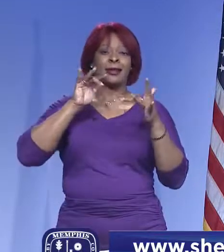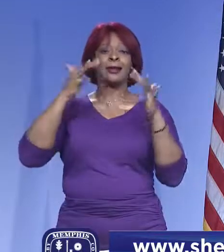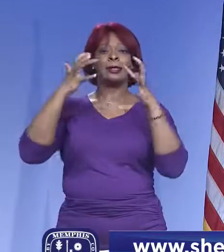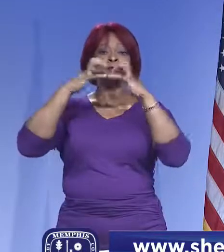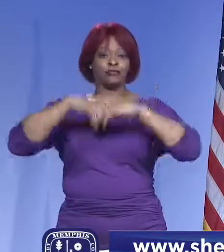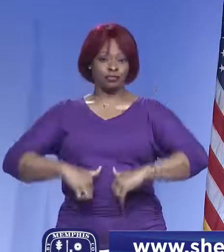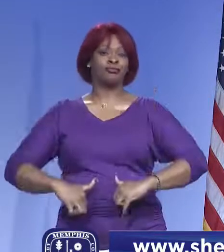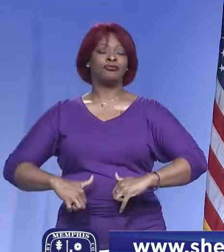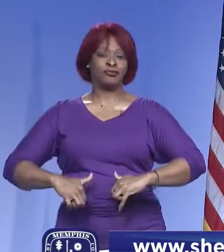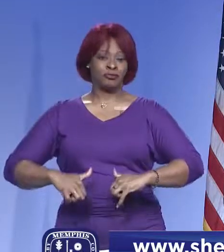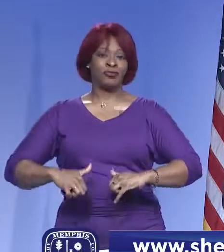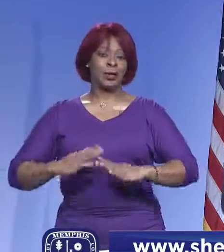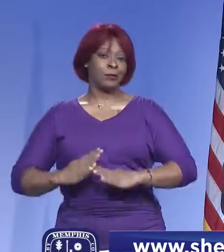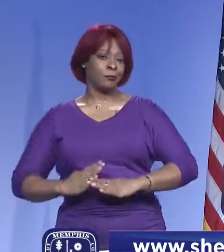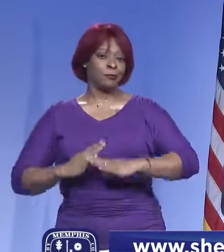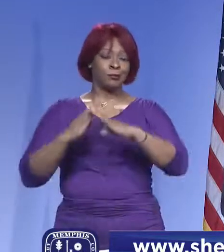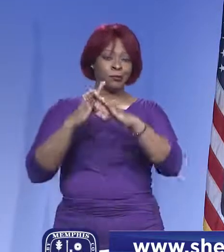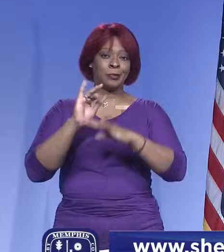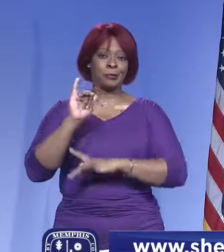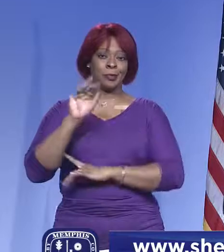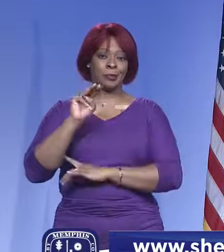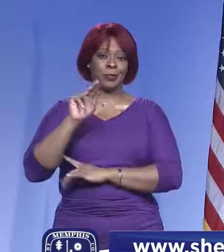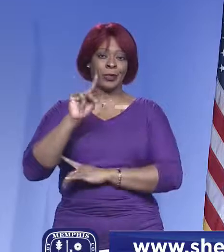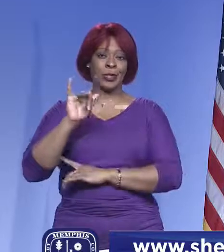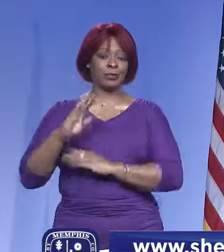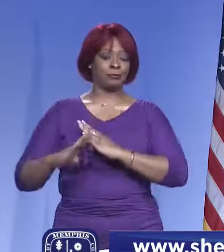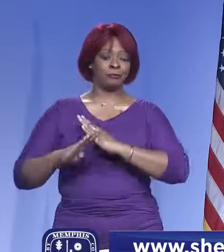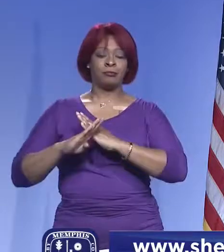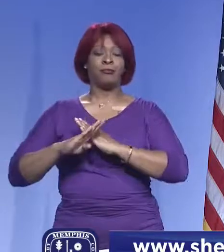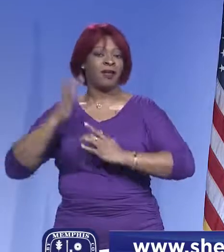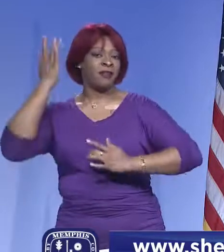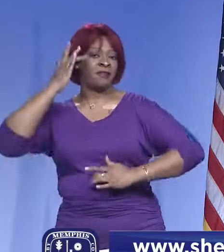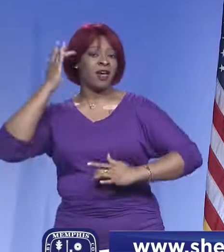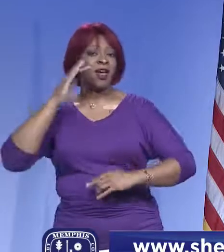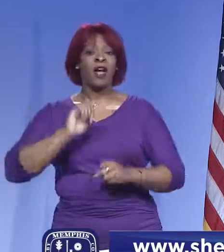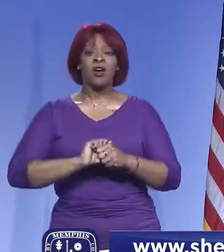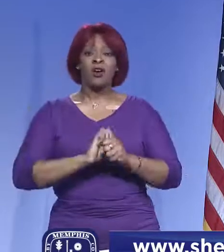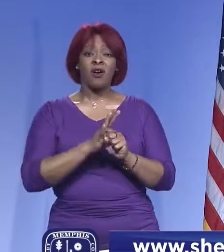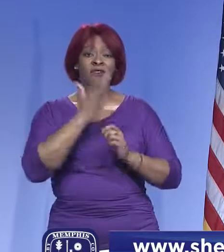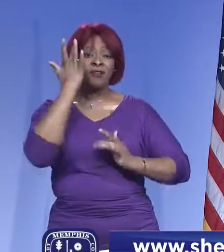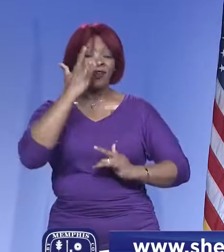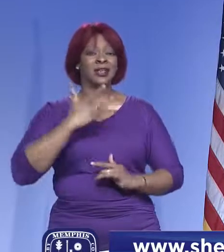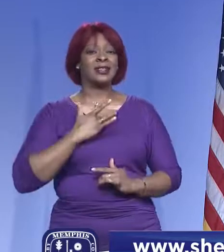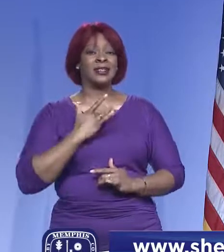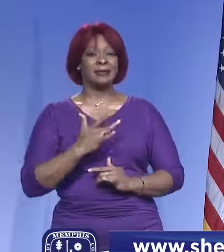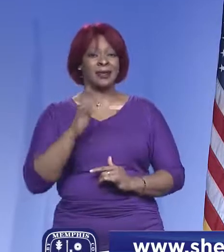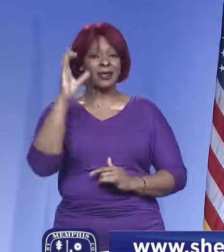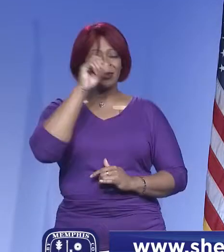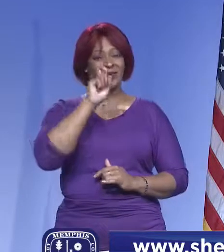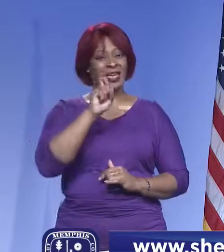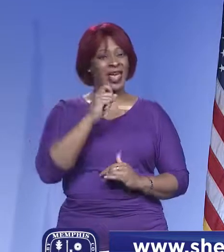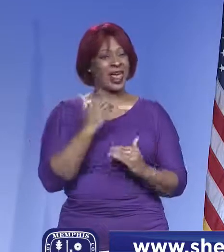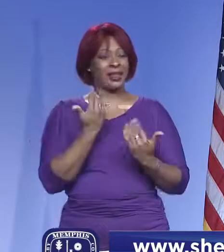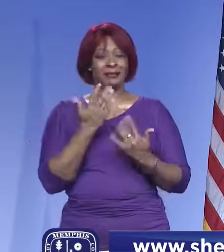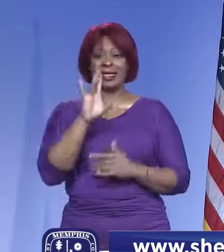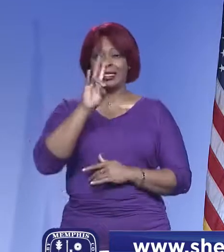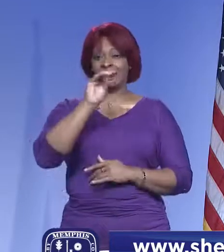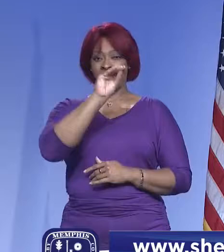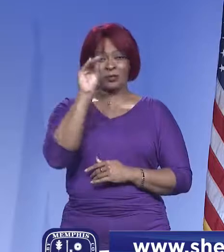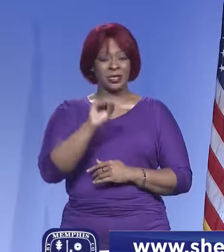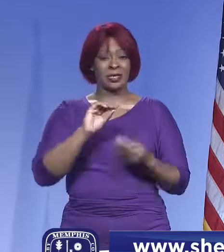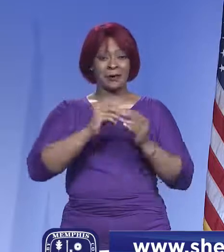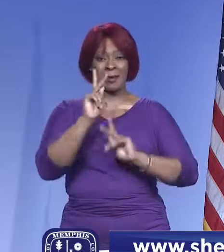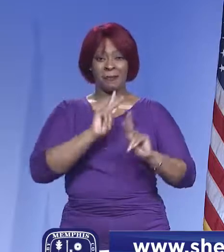immunity. And for COVID virus, typically we would estimate that we'd need at least 70% of